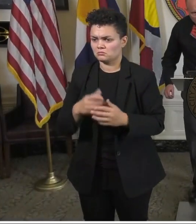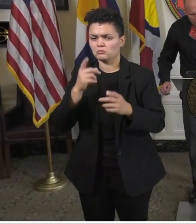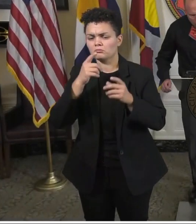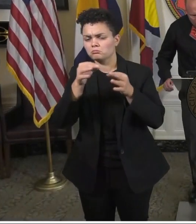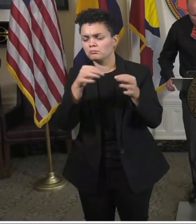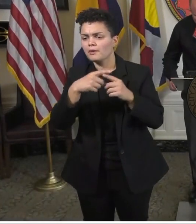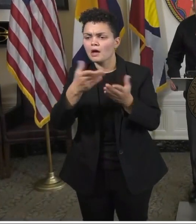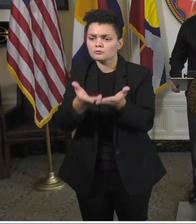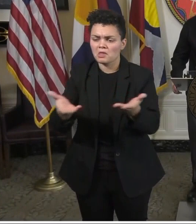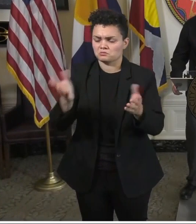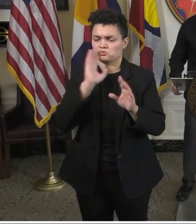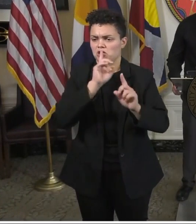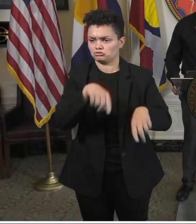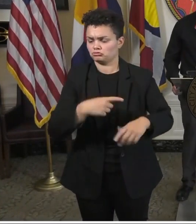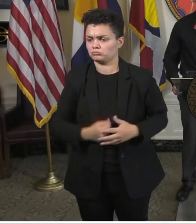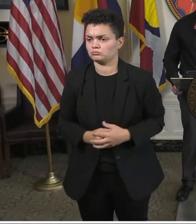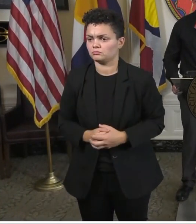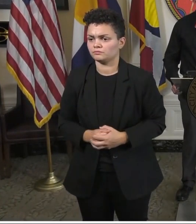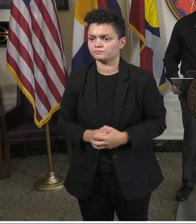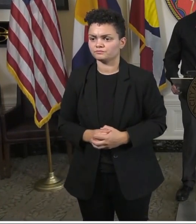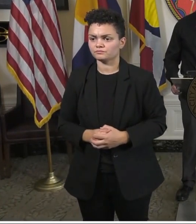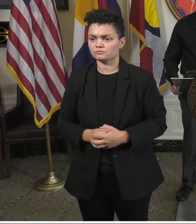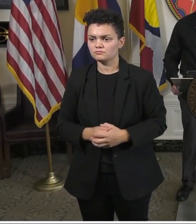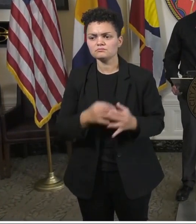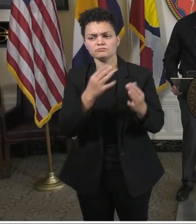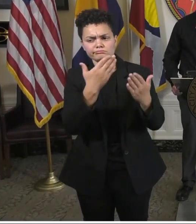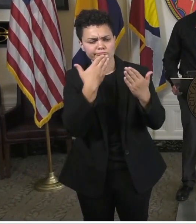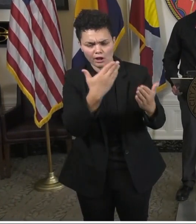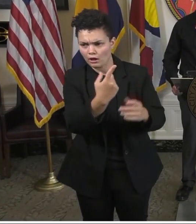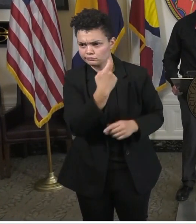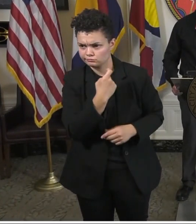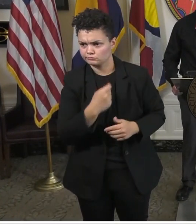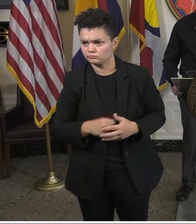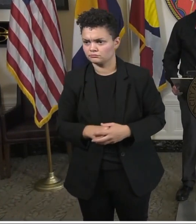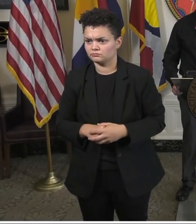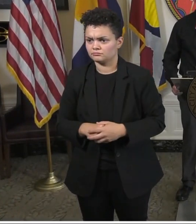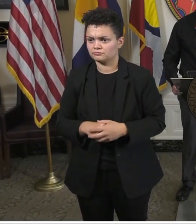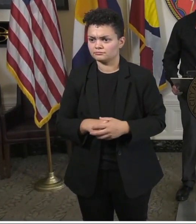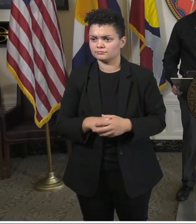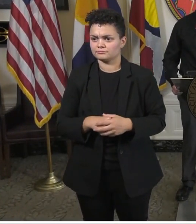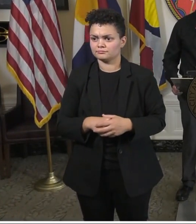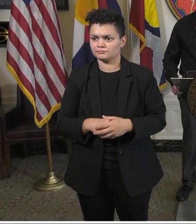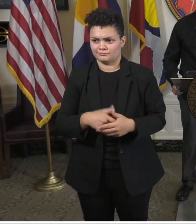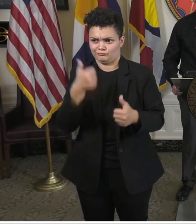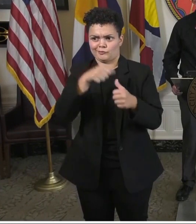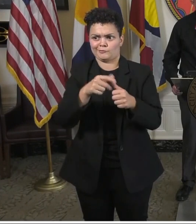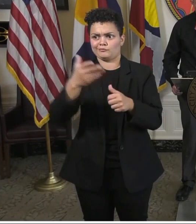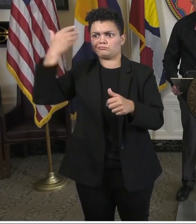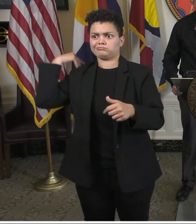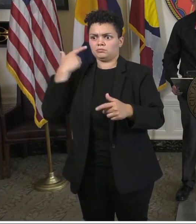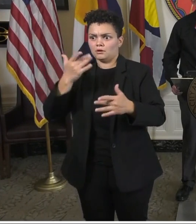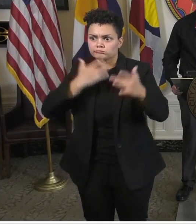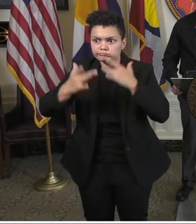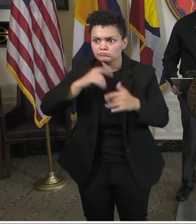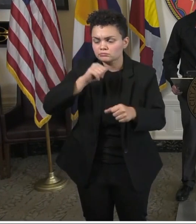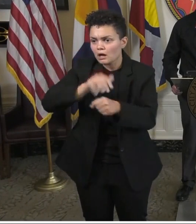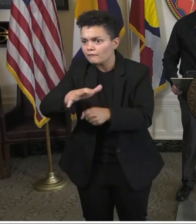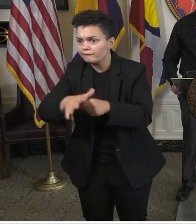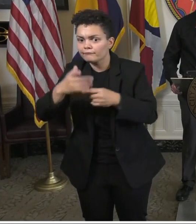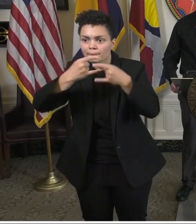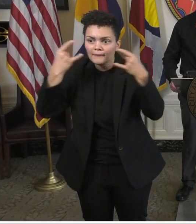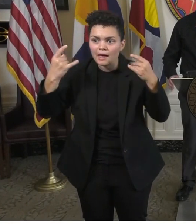Thank you for your question. So as you all remember, in the early days of COVID, the supply chain was extremely tight. It was very difficult to